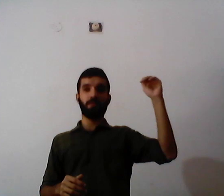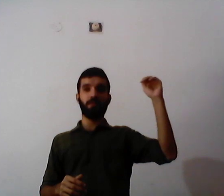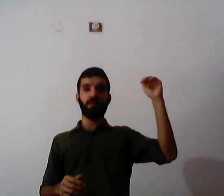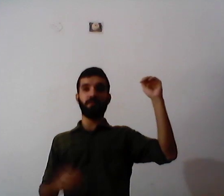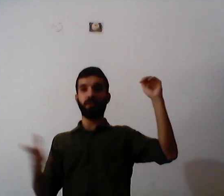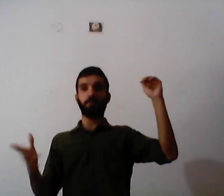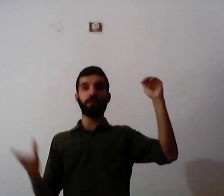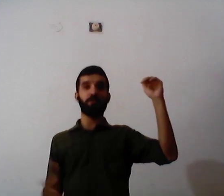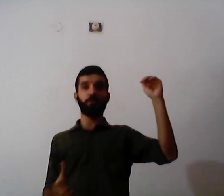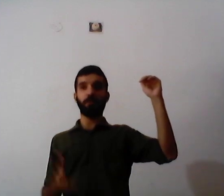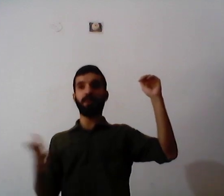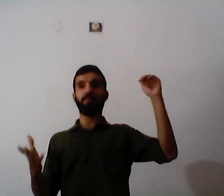If anybody of you have like